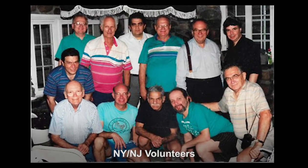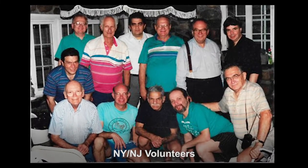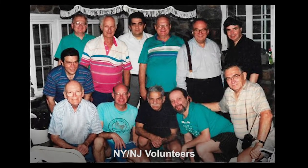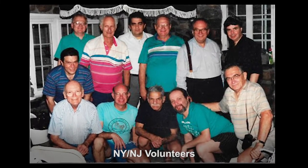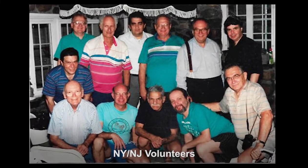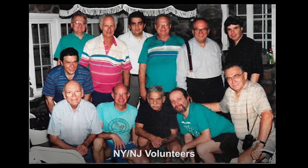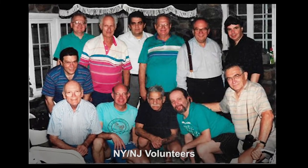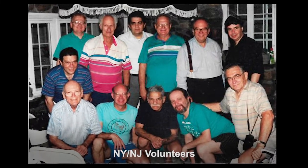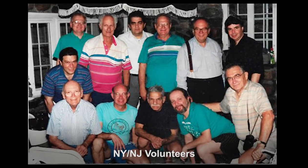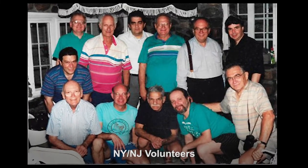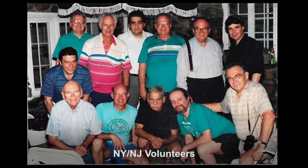Thank you.